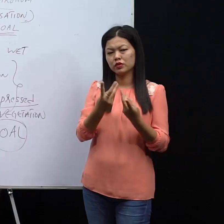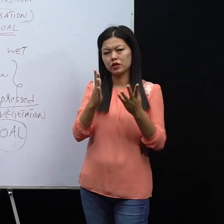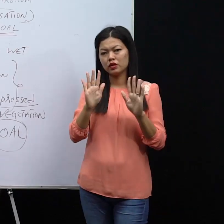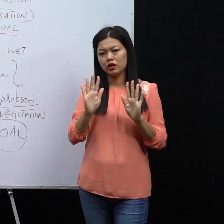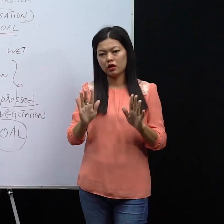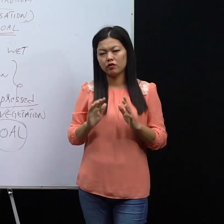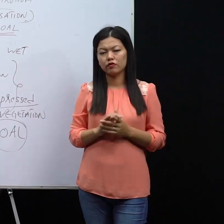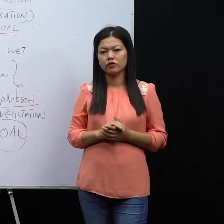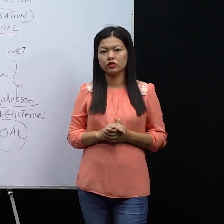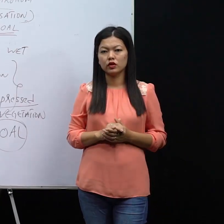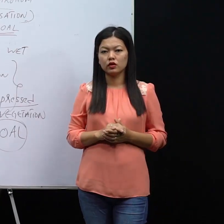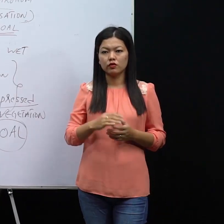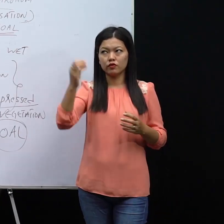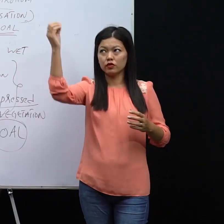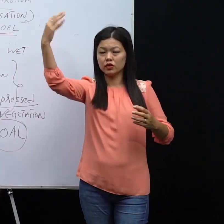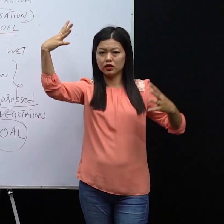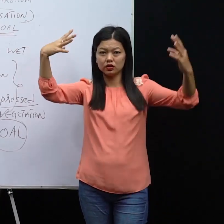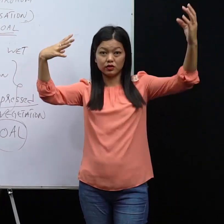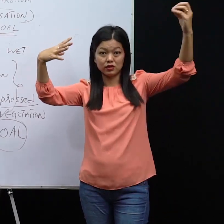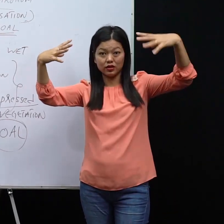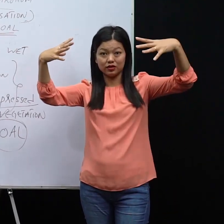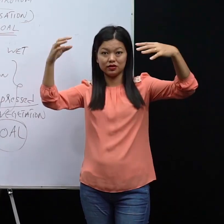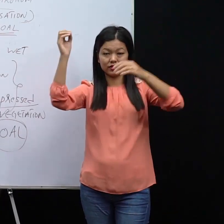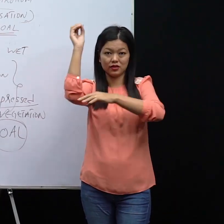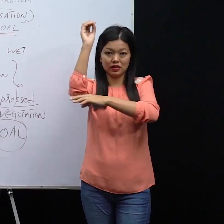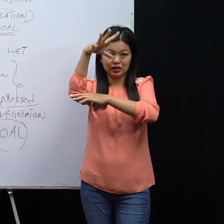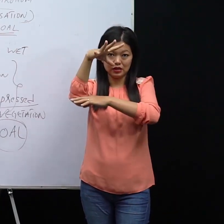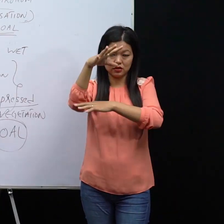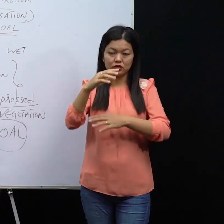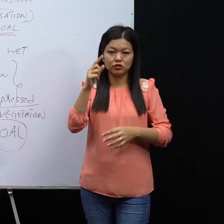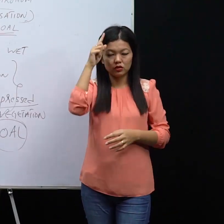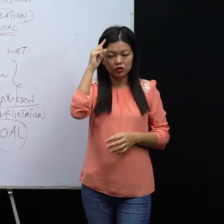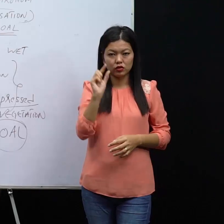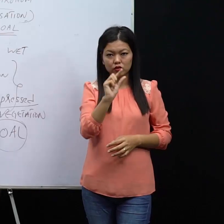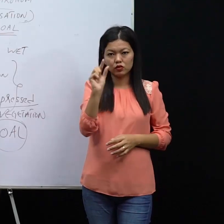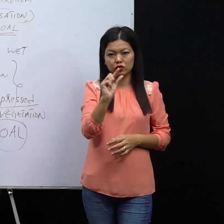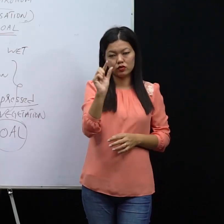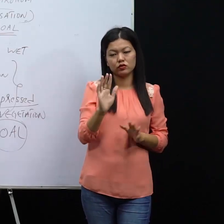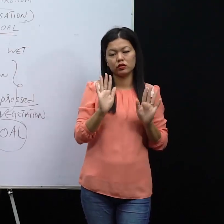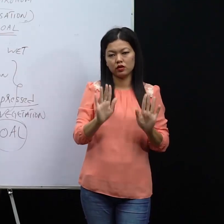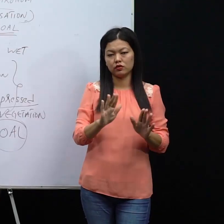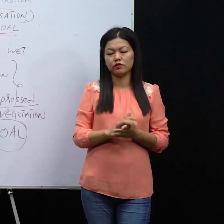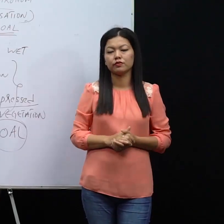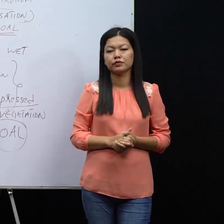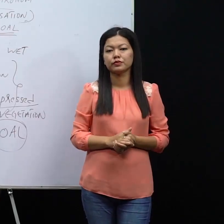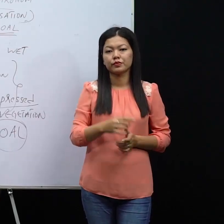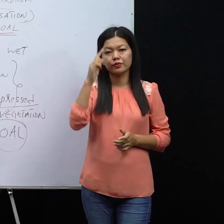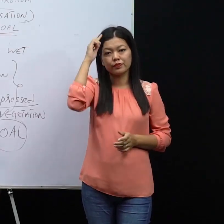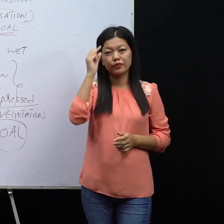generating electricity as well. Now also, now you have to remember this one, that